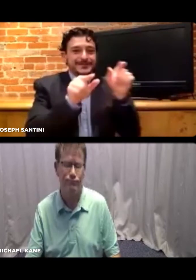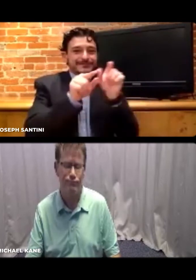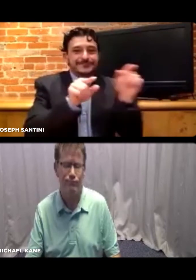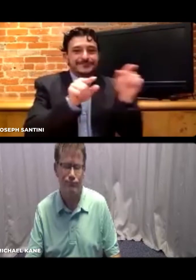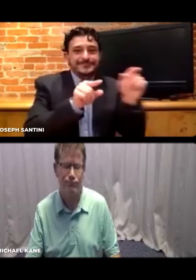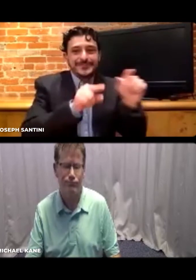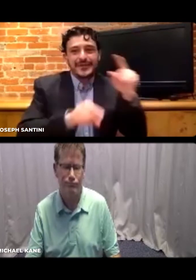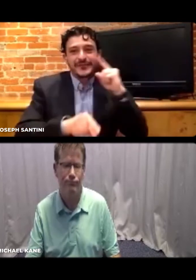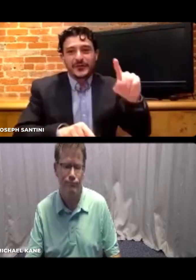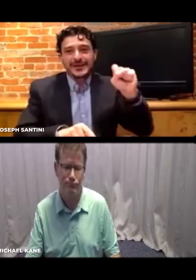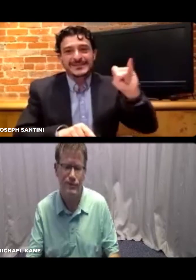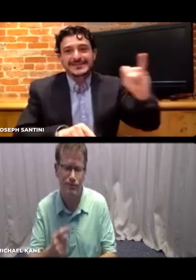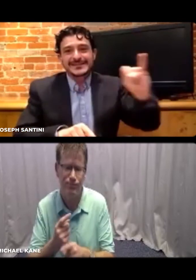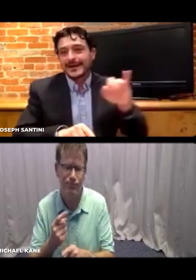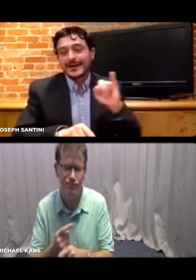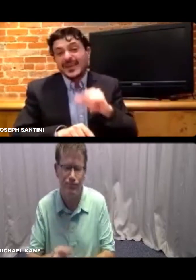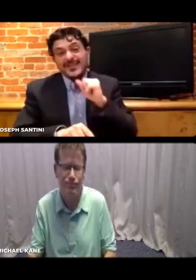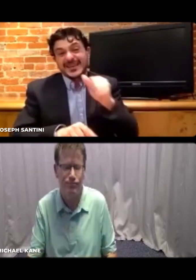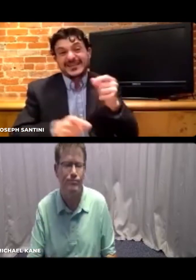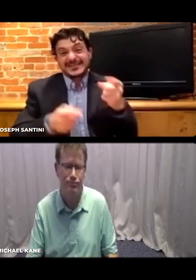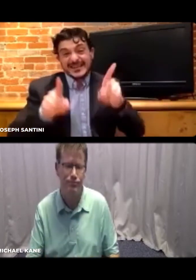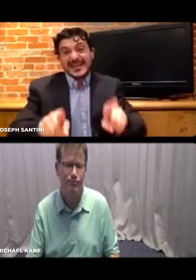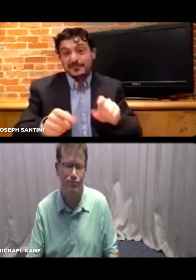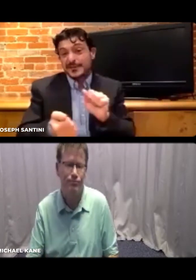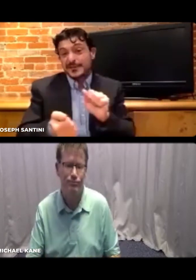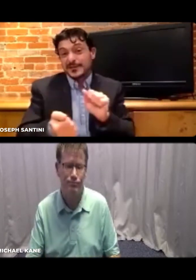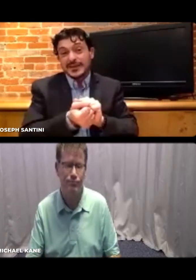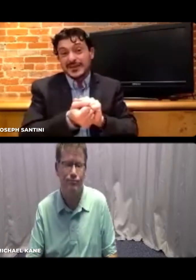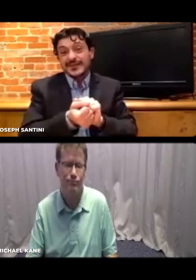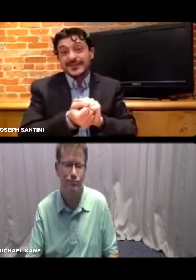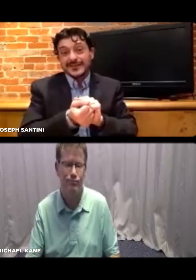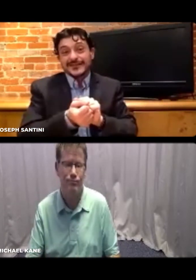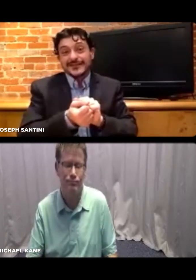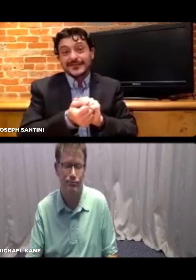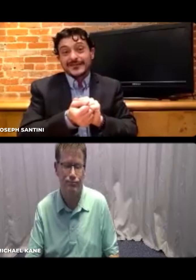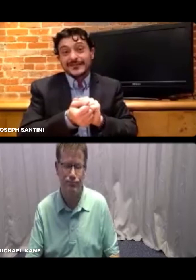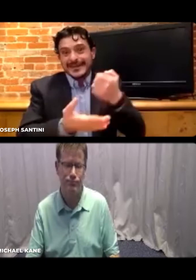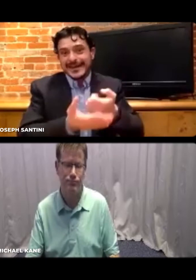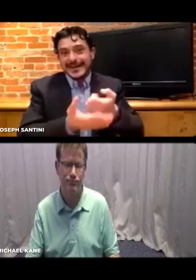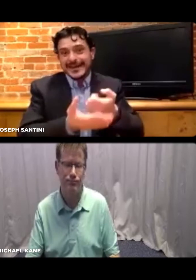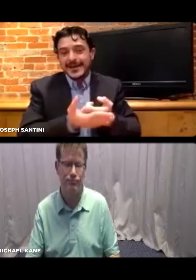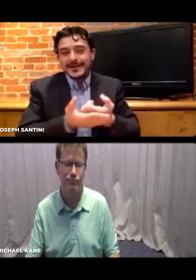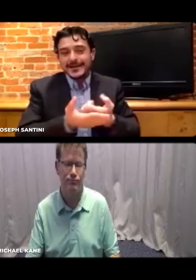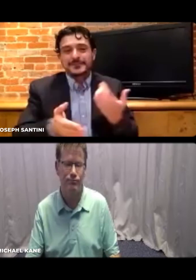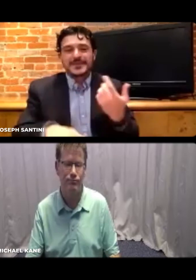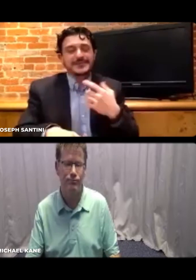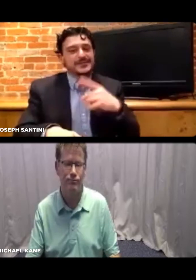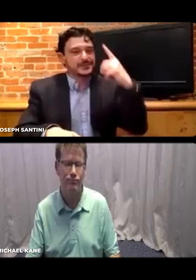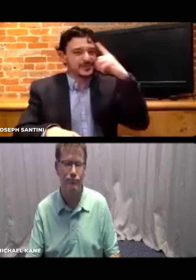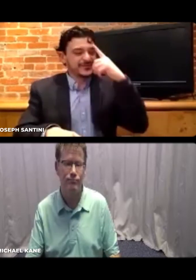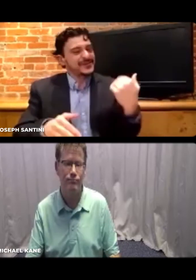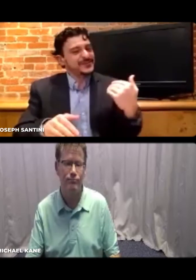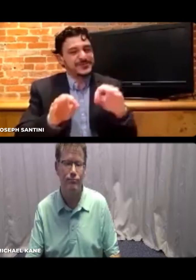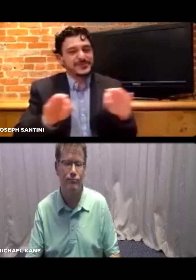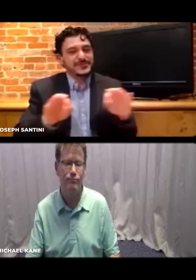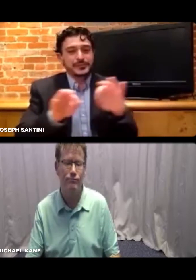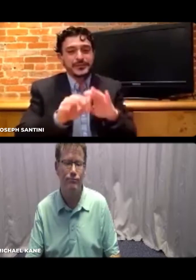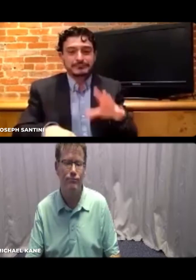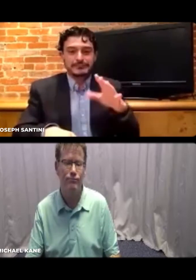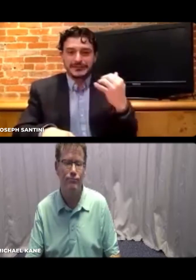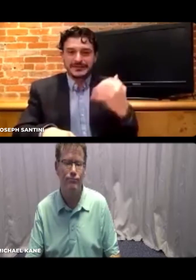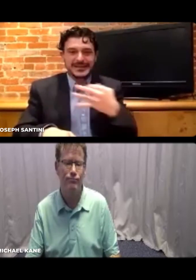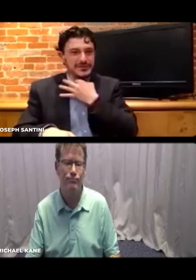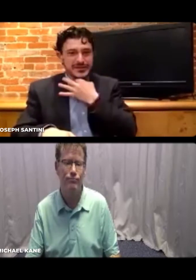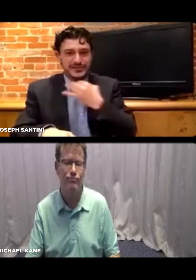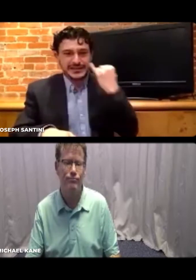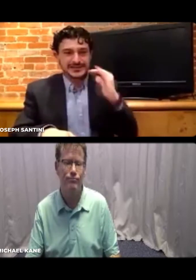got to handle those costs and you've got to make all those deductions to pay for those costs. So I think it's critical that we share that and